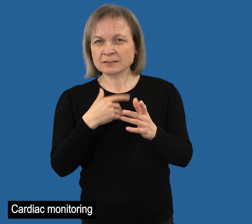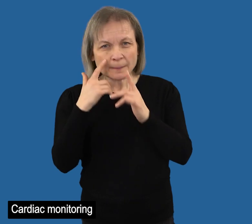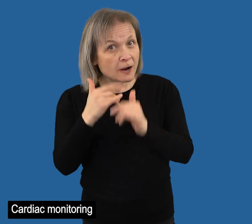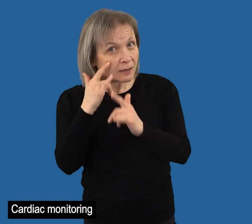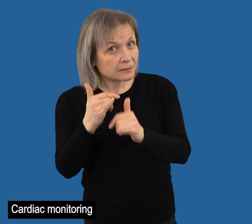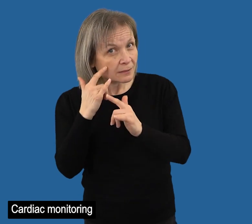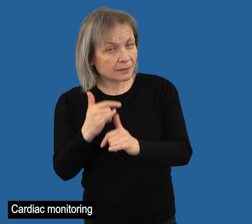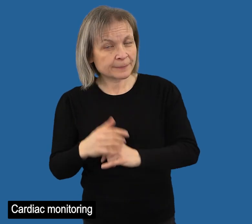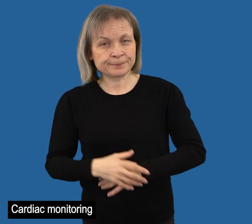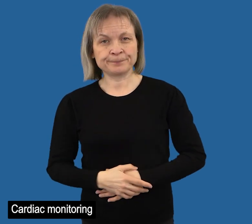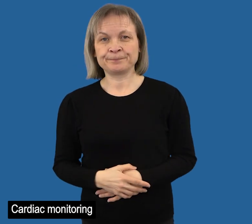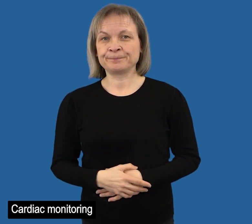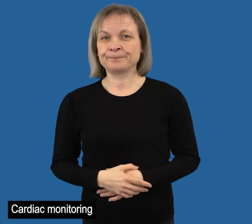Cardiac monitoring.